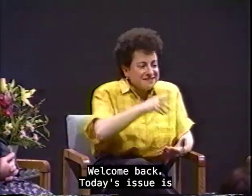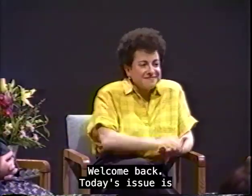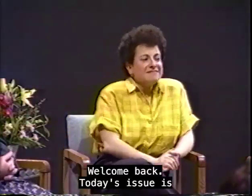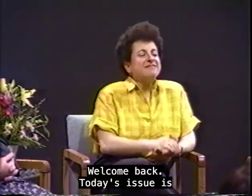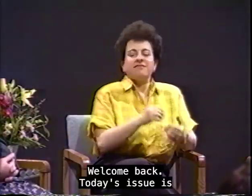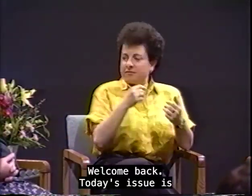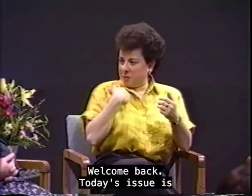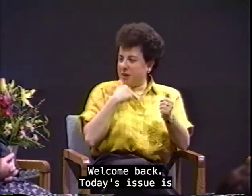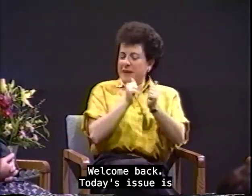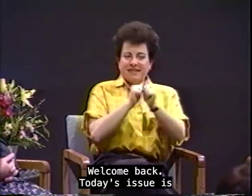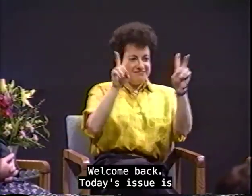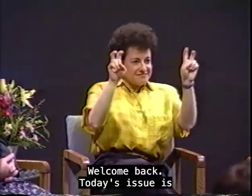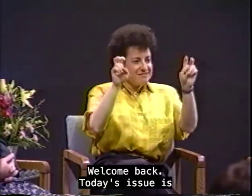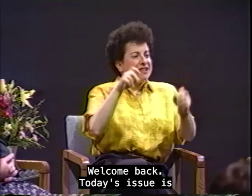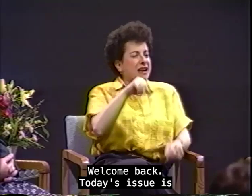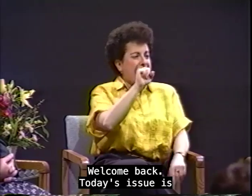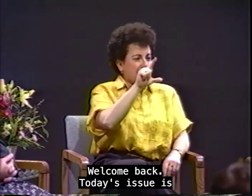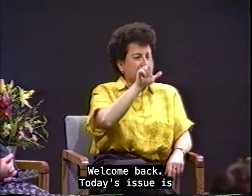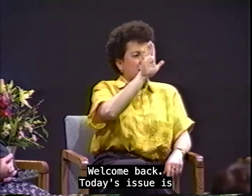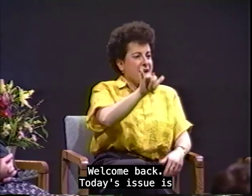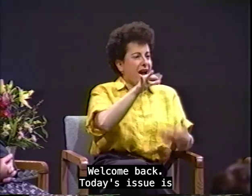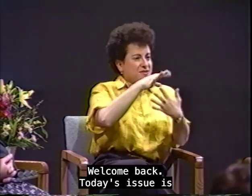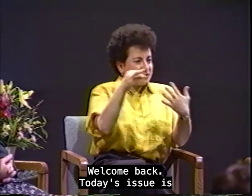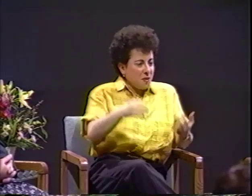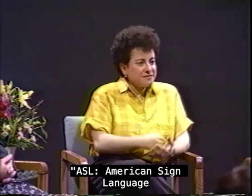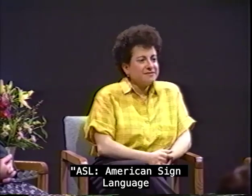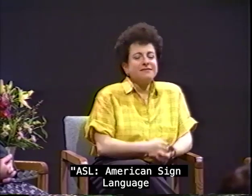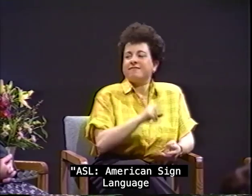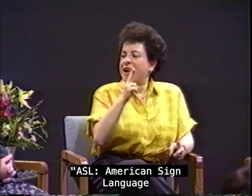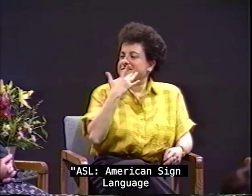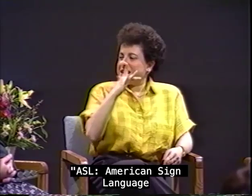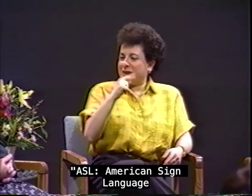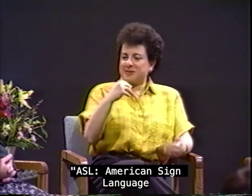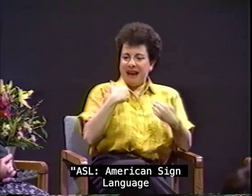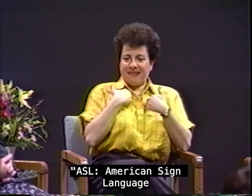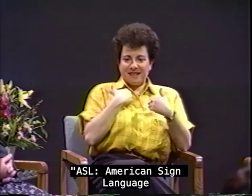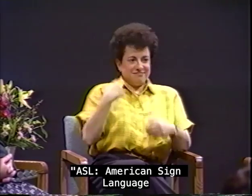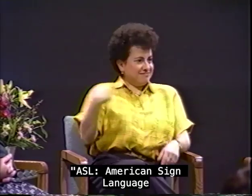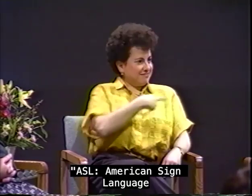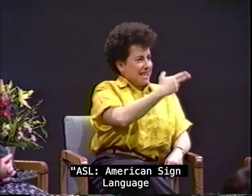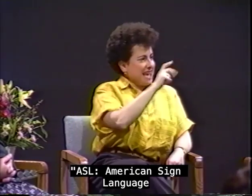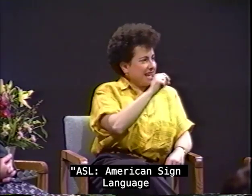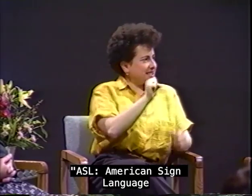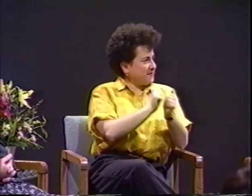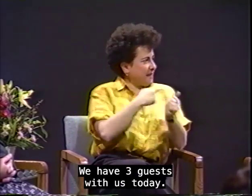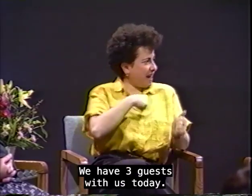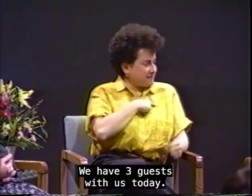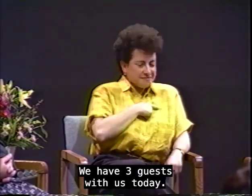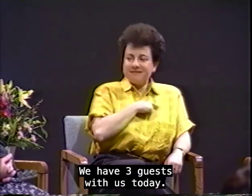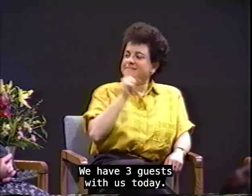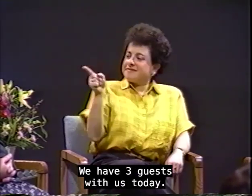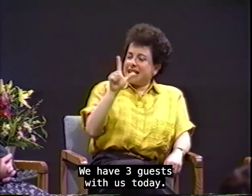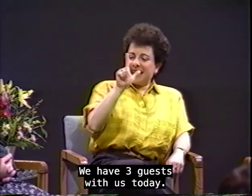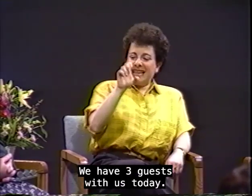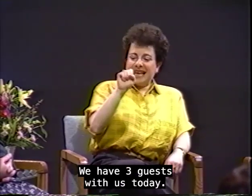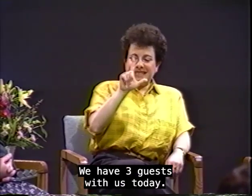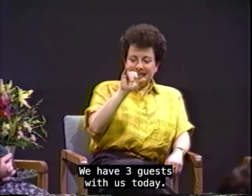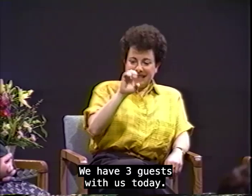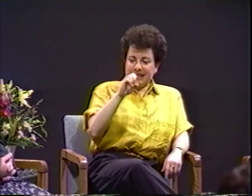Welcome back. Today's issue is ASL, American Sign Language by choice. We have three guests with us today.